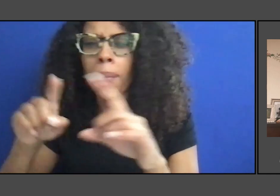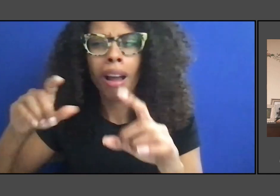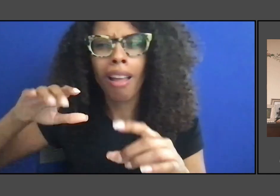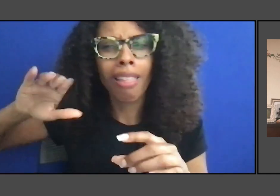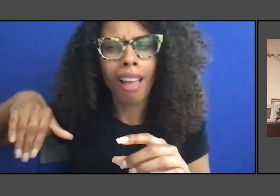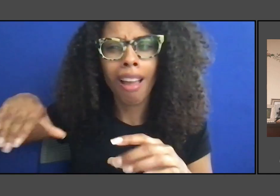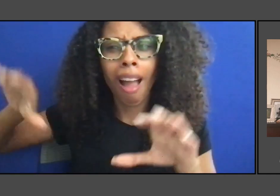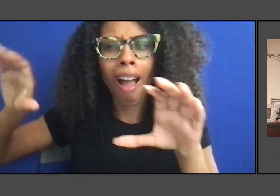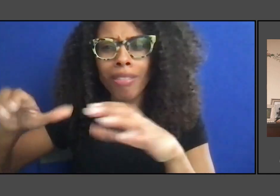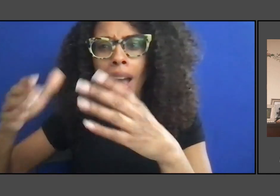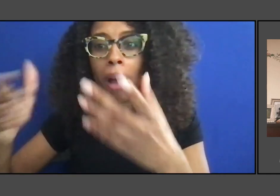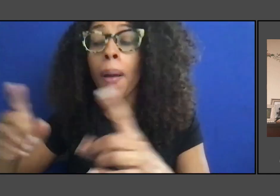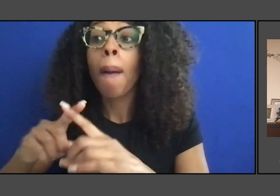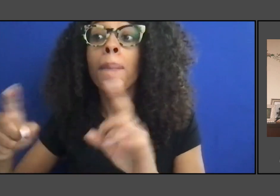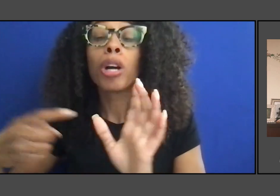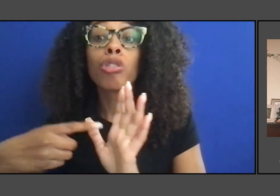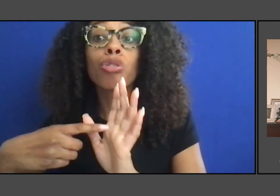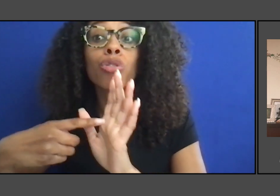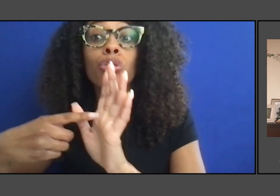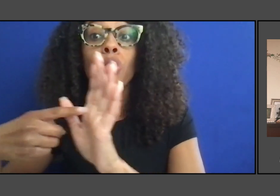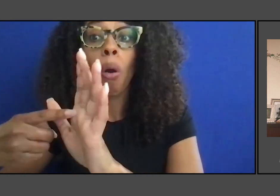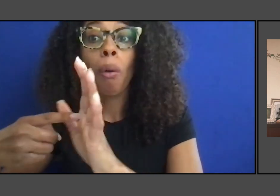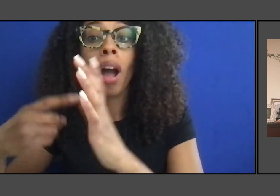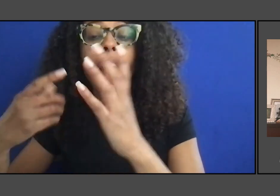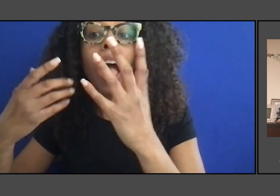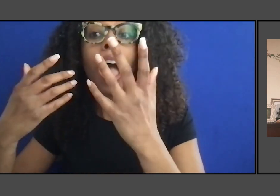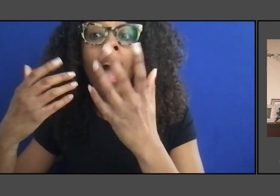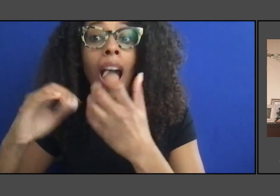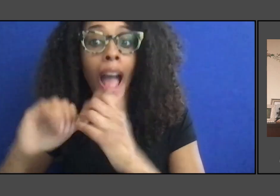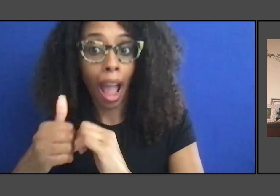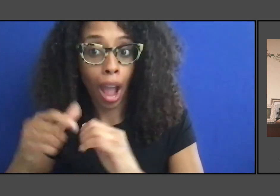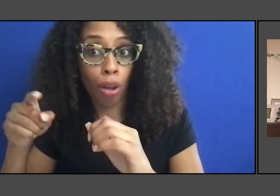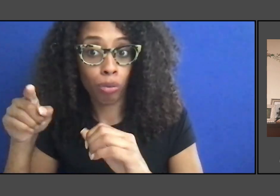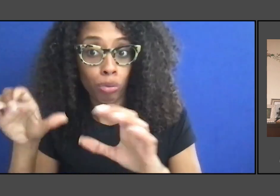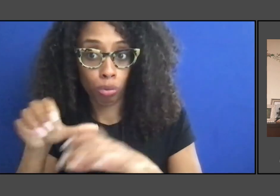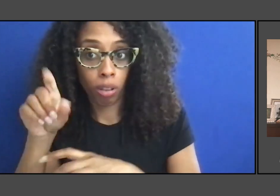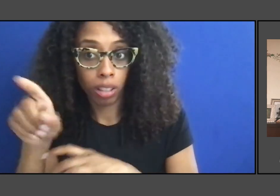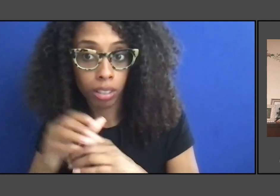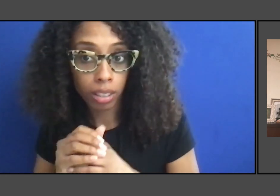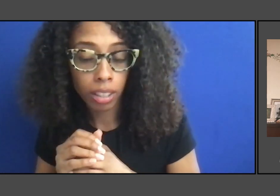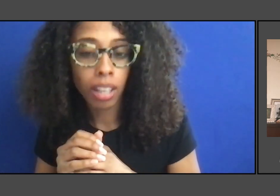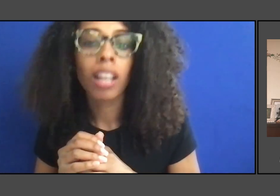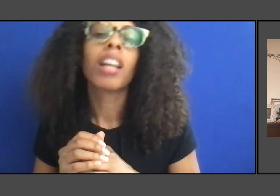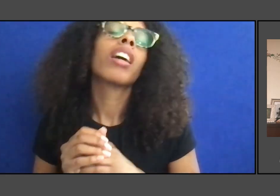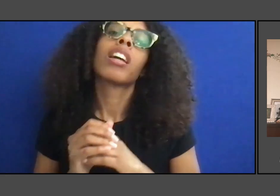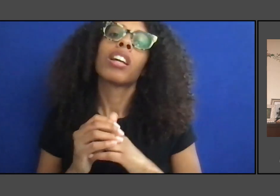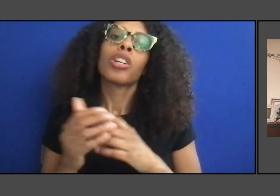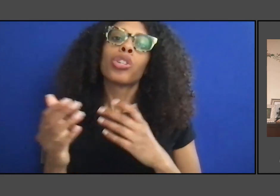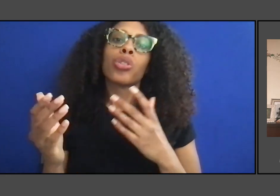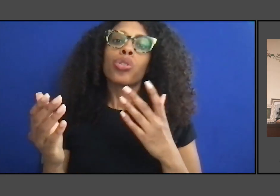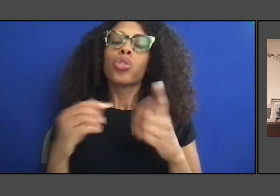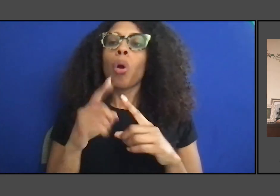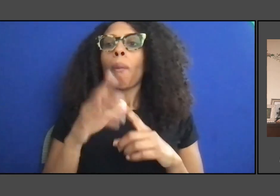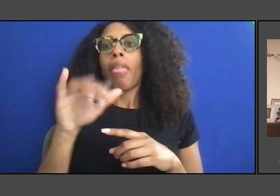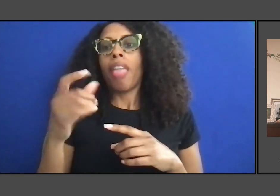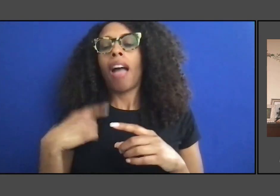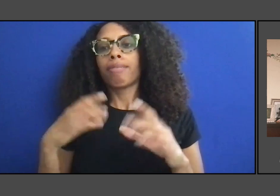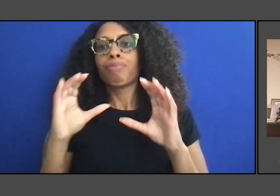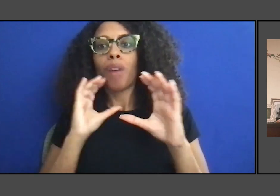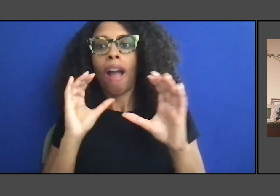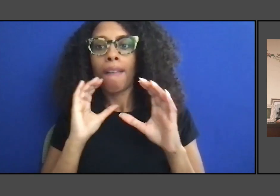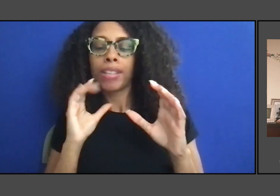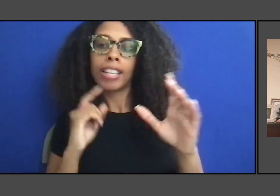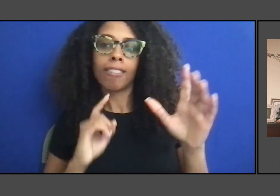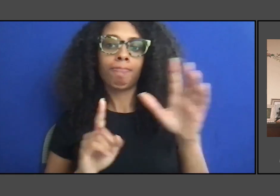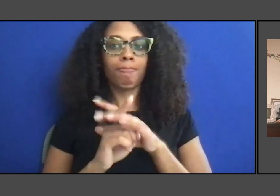how to. Yeah. So I just whenever that conversation comes up, it makes me a little edgy because I